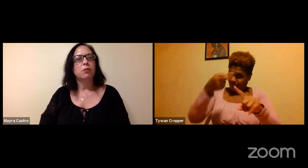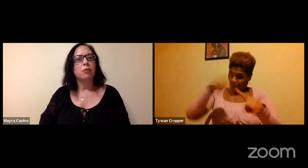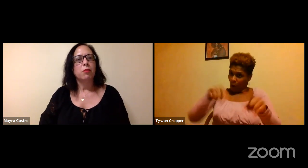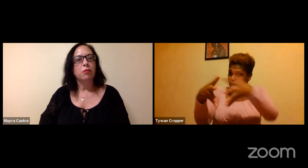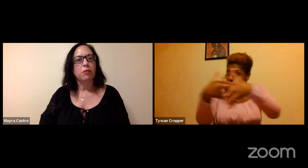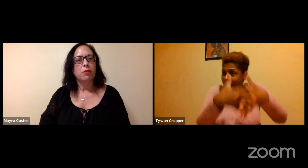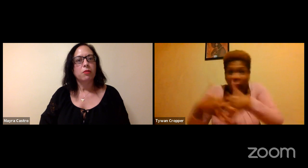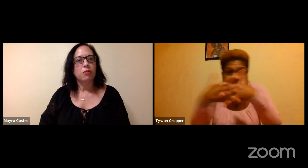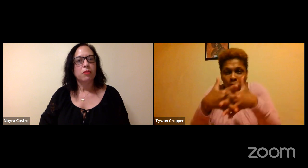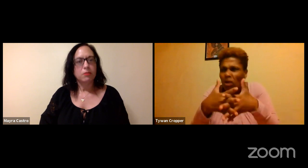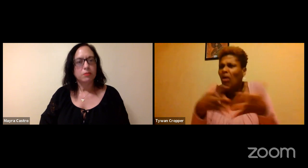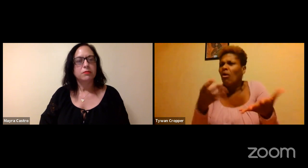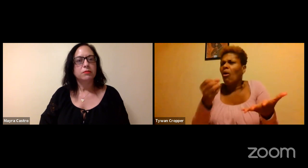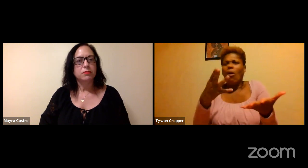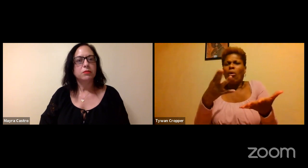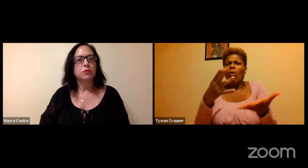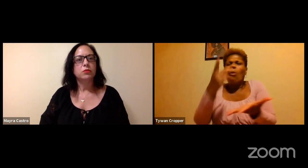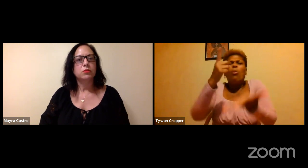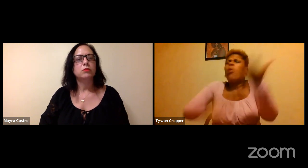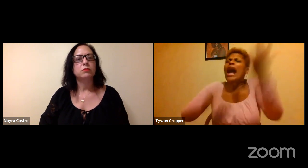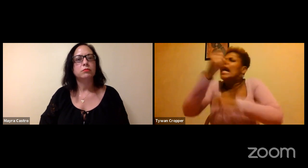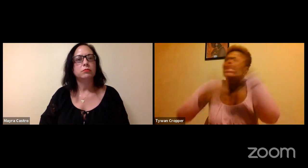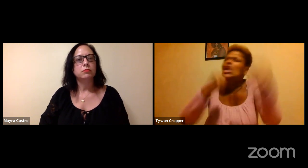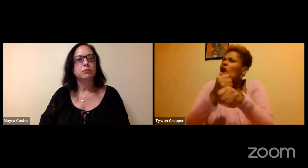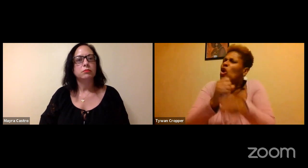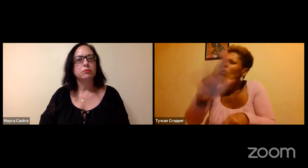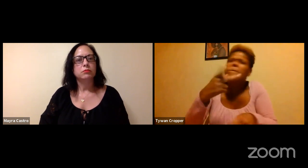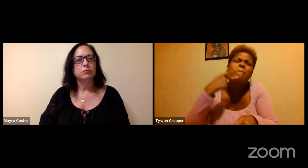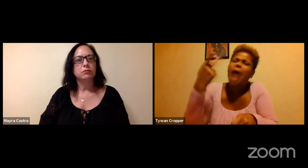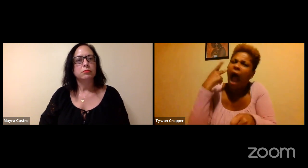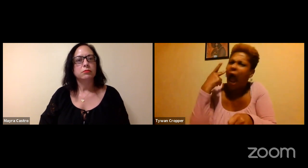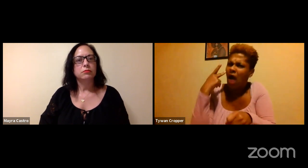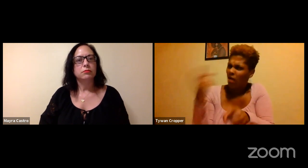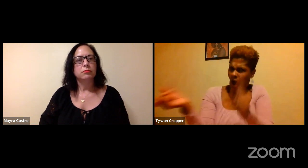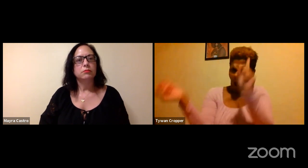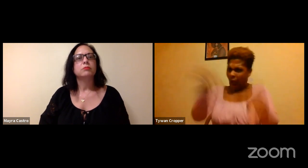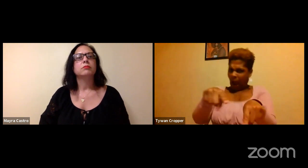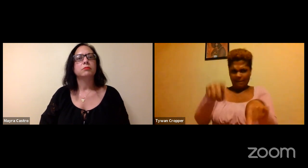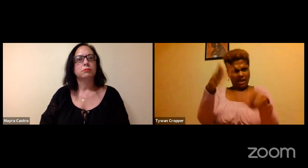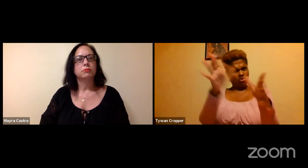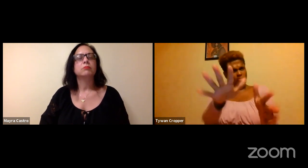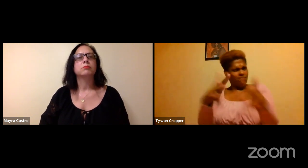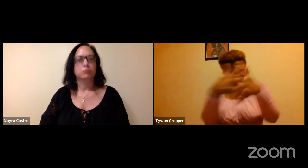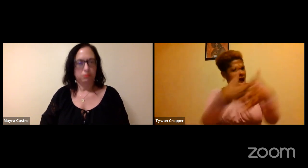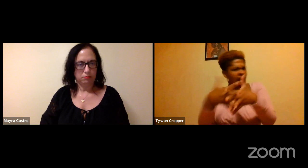Now, I want to know, what year did your parents come to America?